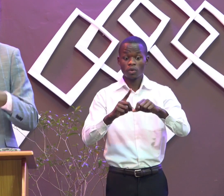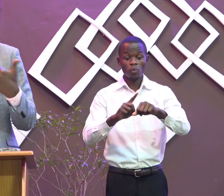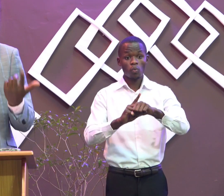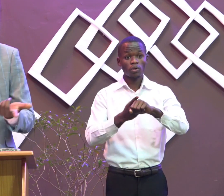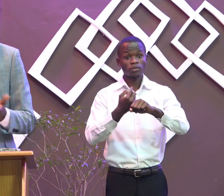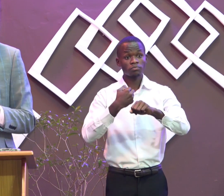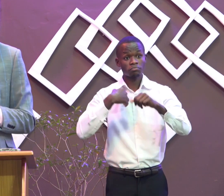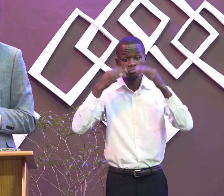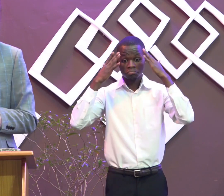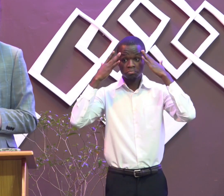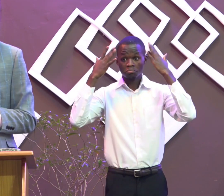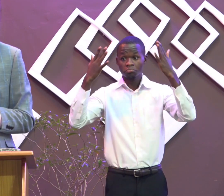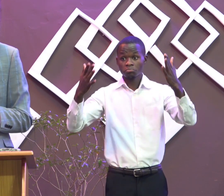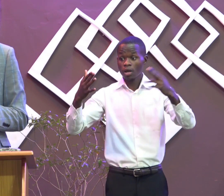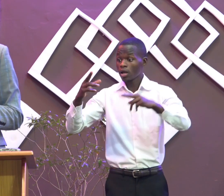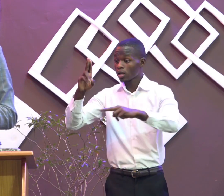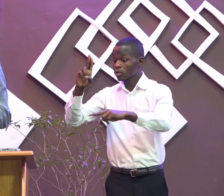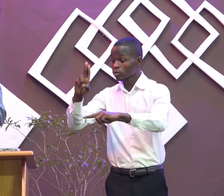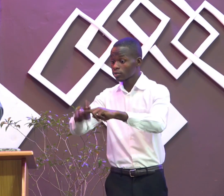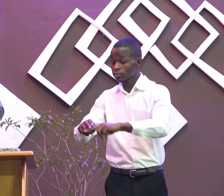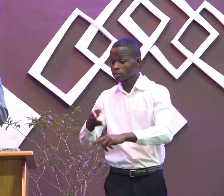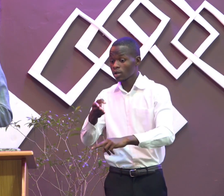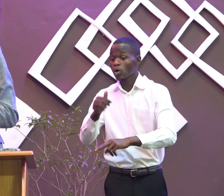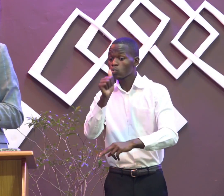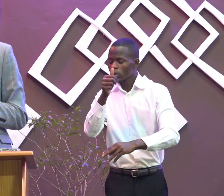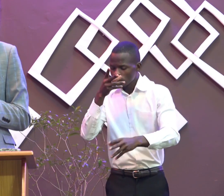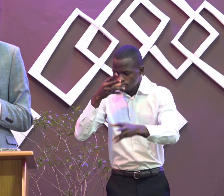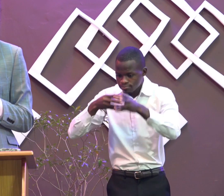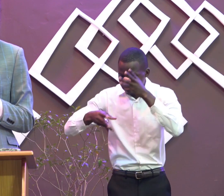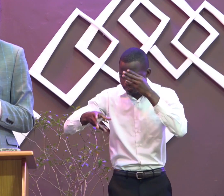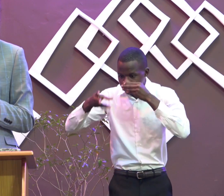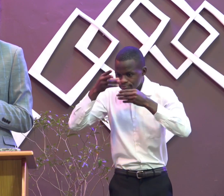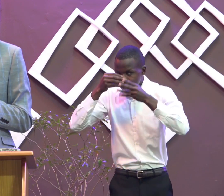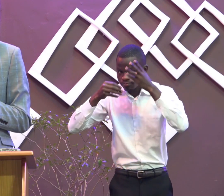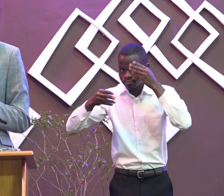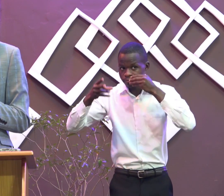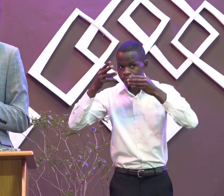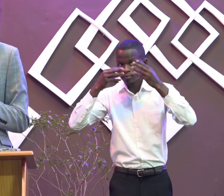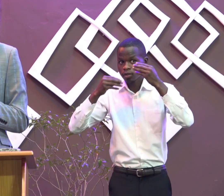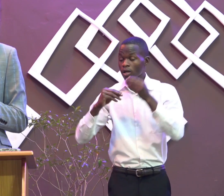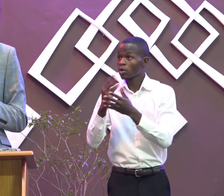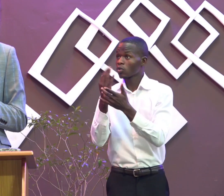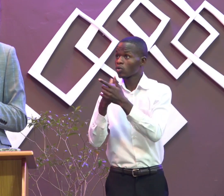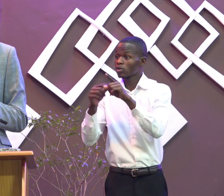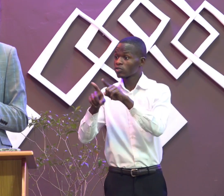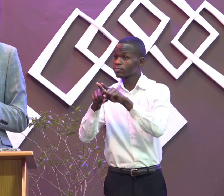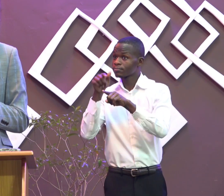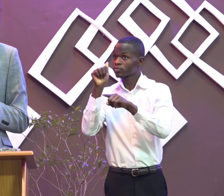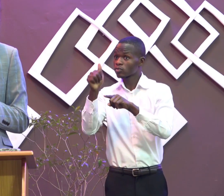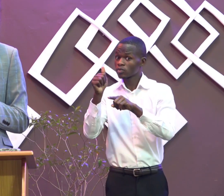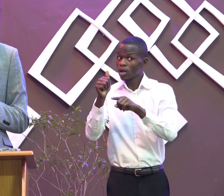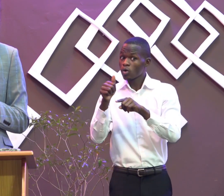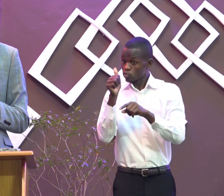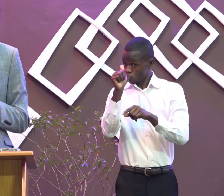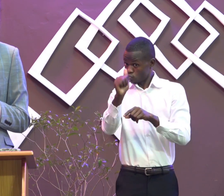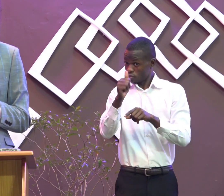okutuulaawo obeera oyiga. But we didn't know that just sitting there with him was a learning moment. Akuyigiriza engeri, oyiga engeri